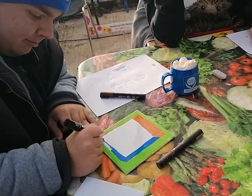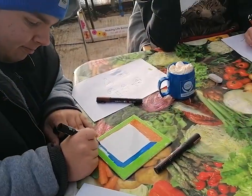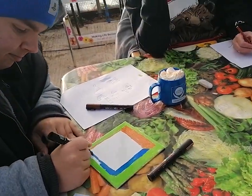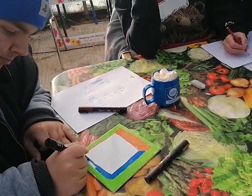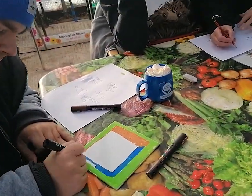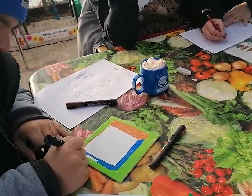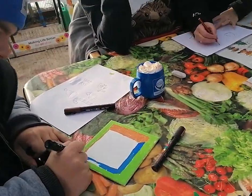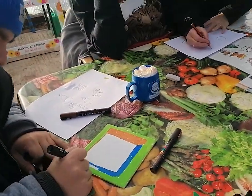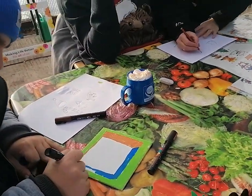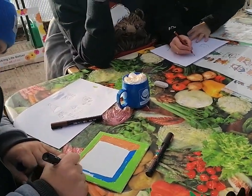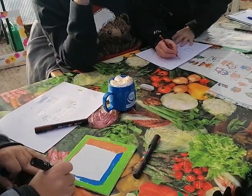No.